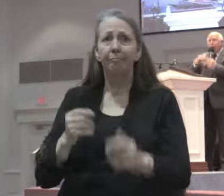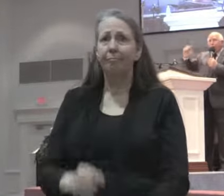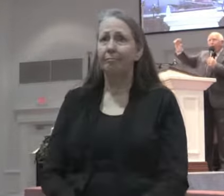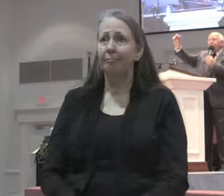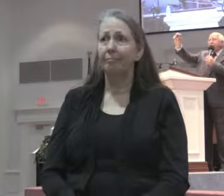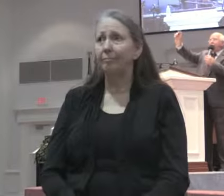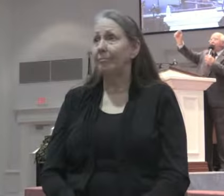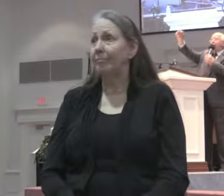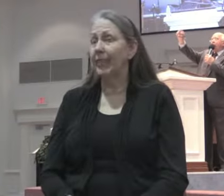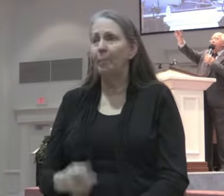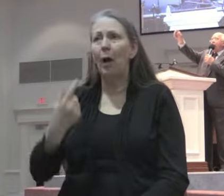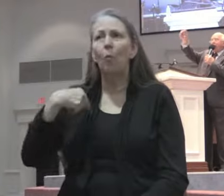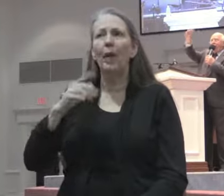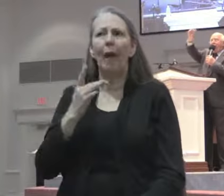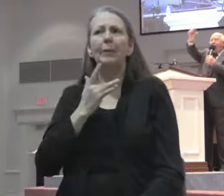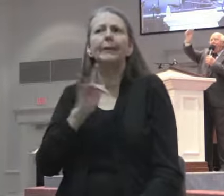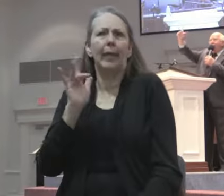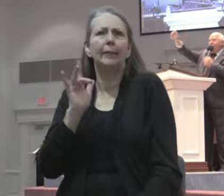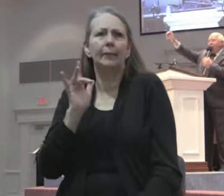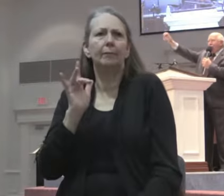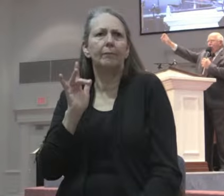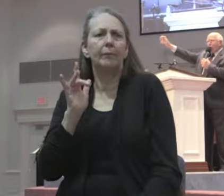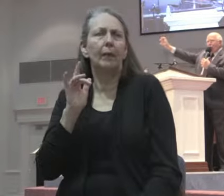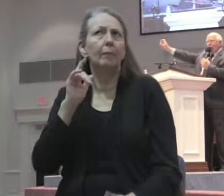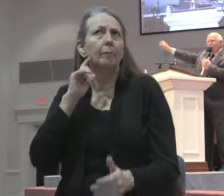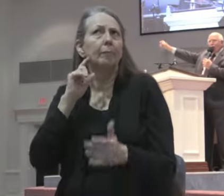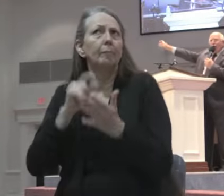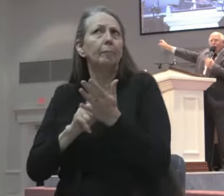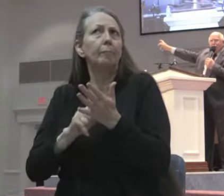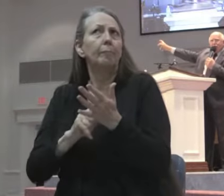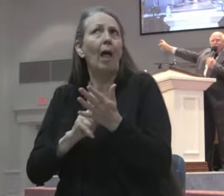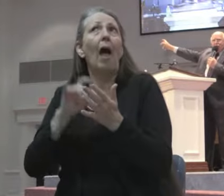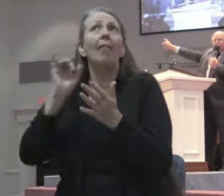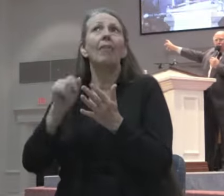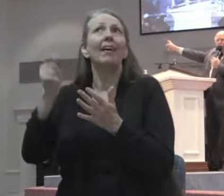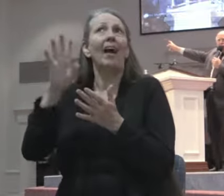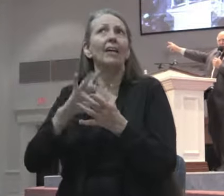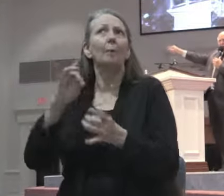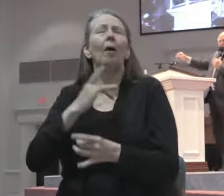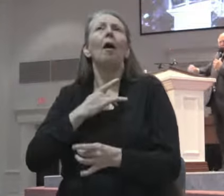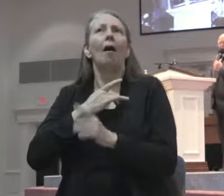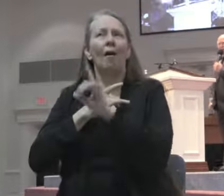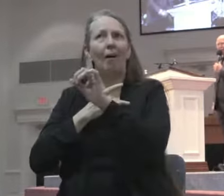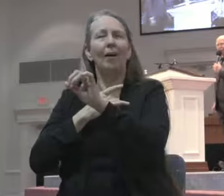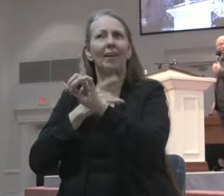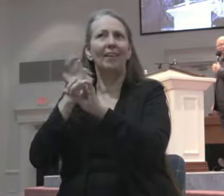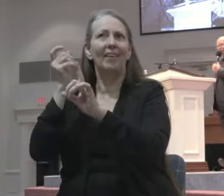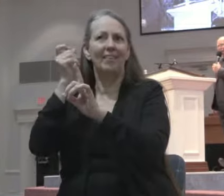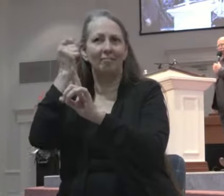the time. We just got to tune in to that frequency where God's talking to us.